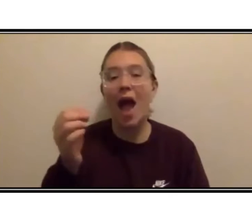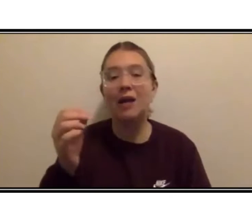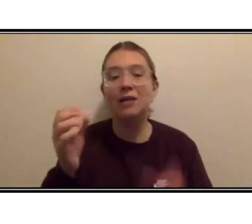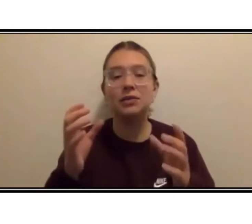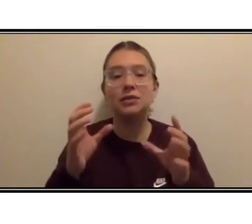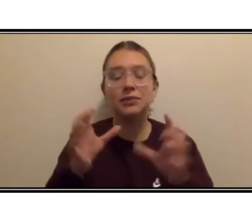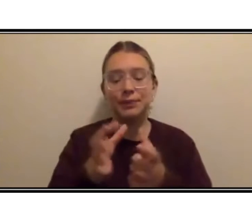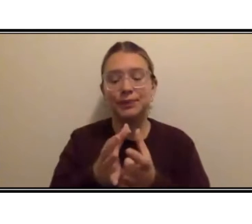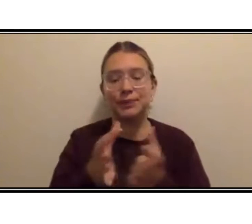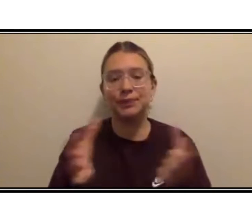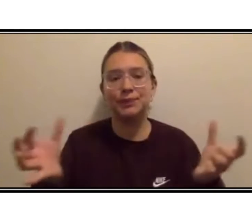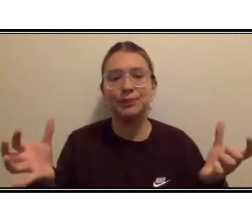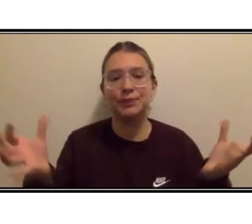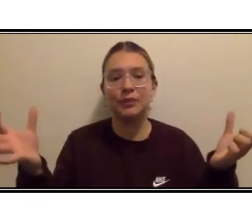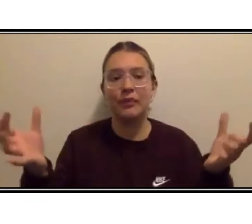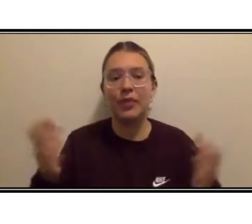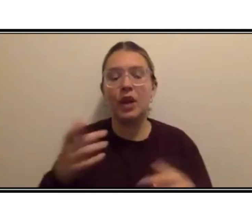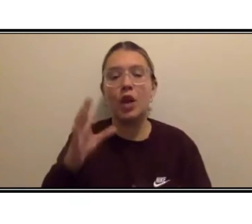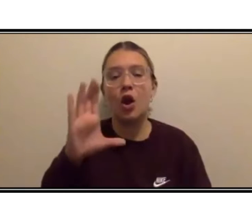and then you can have a bigger one,